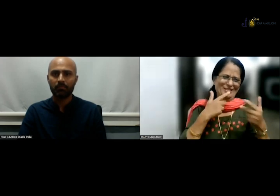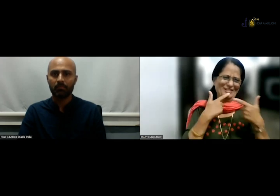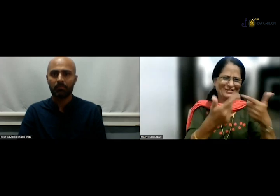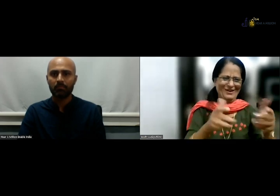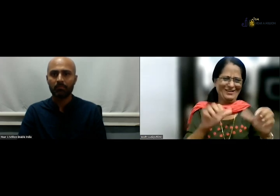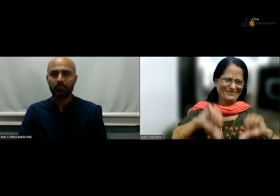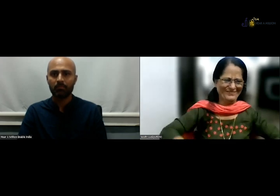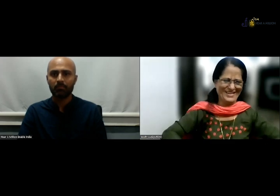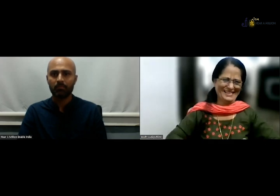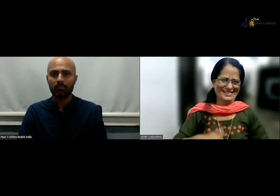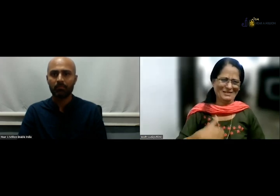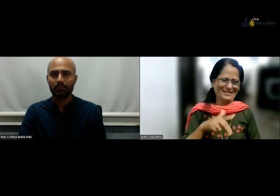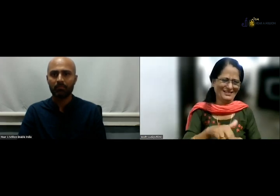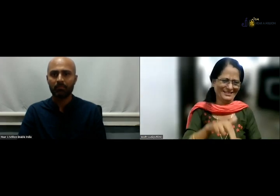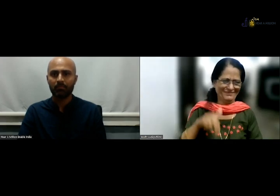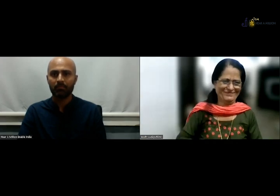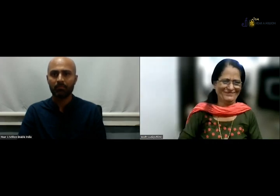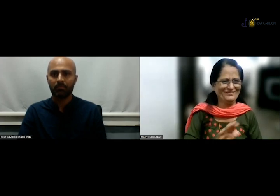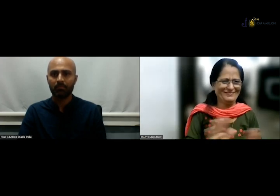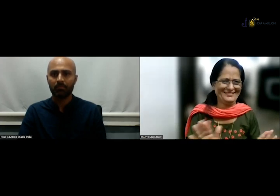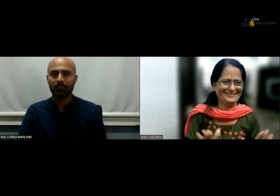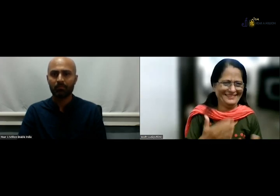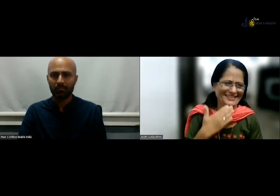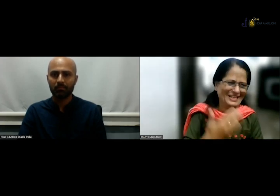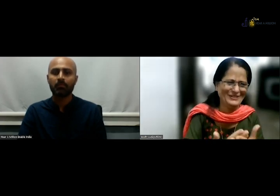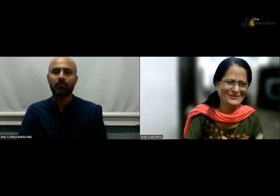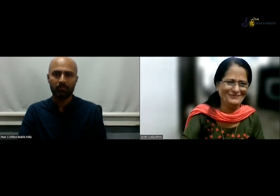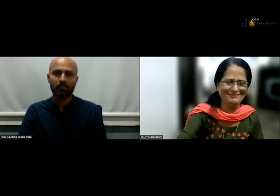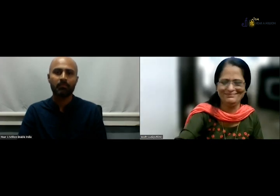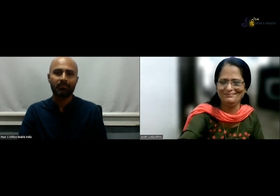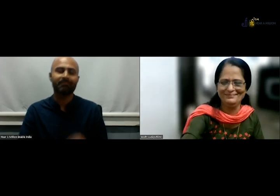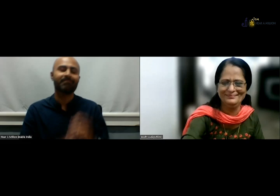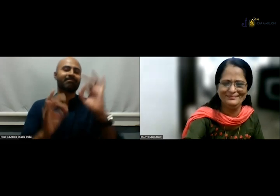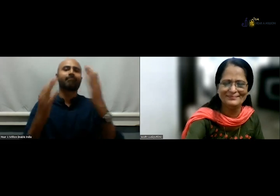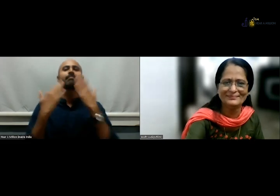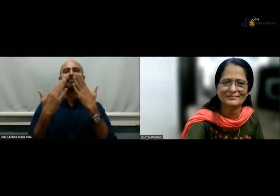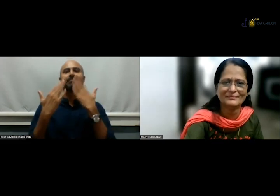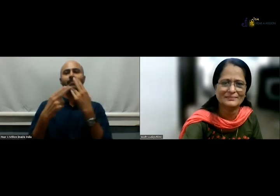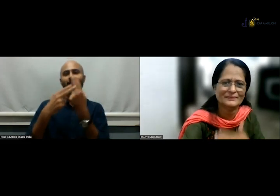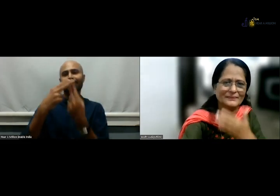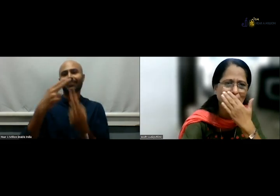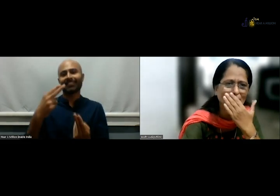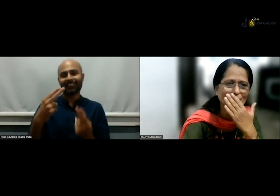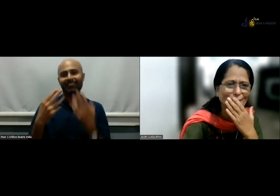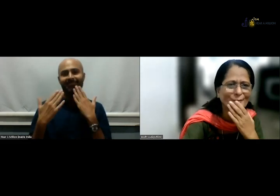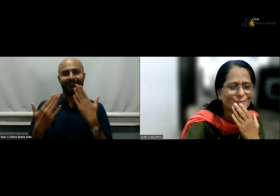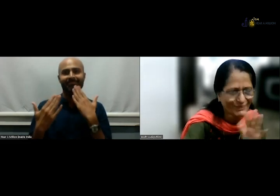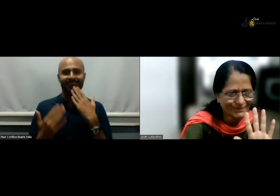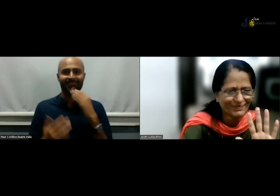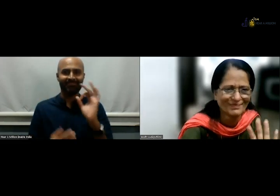gone. I can't talk more here. I would like to stop here.